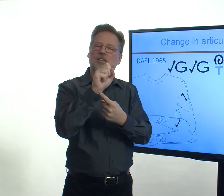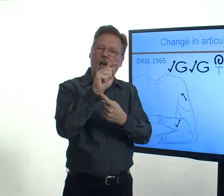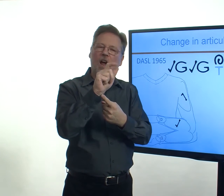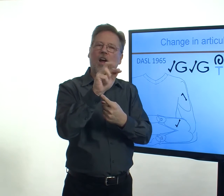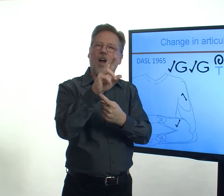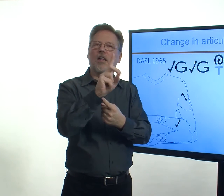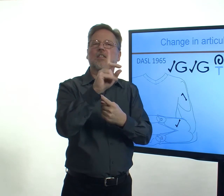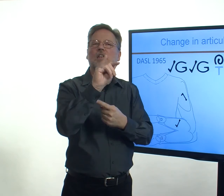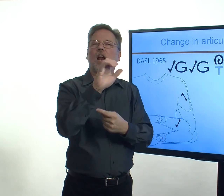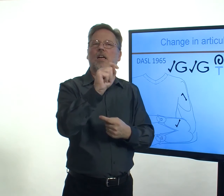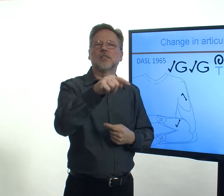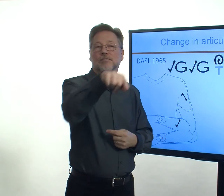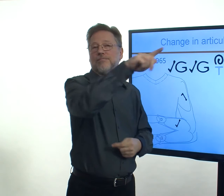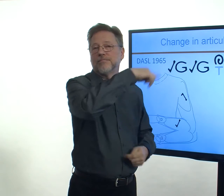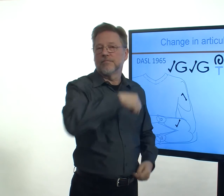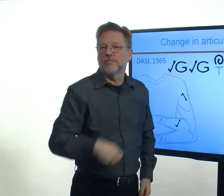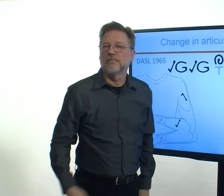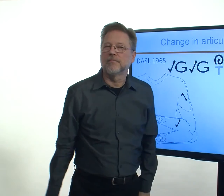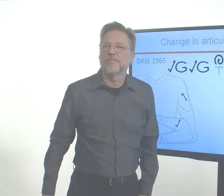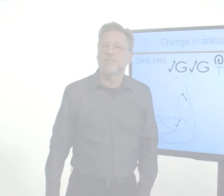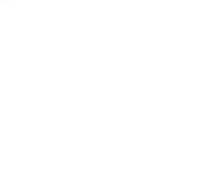of the standard dialect.